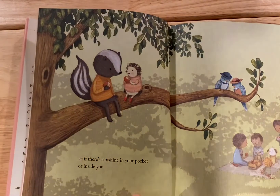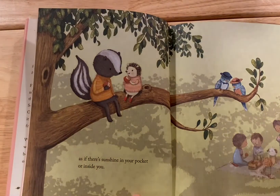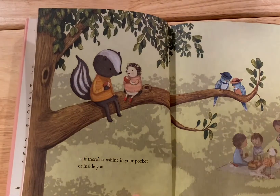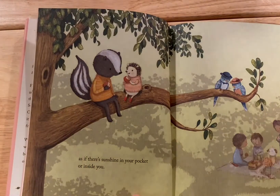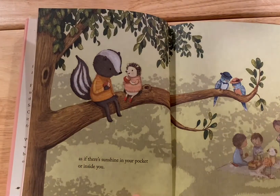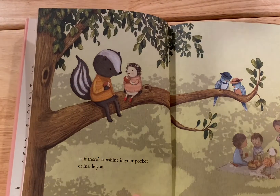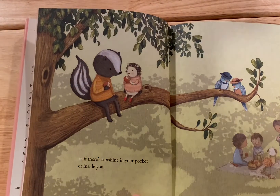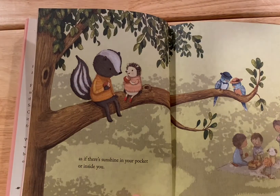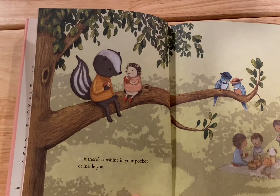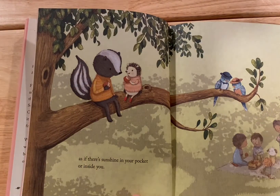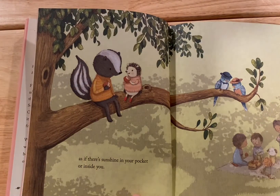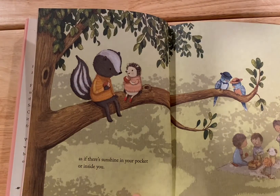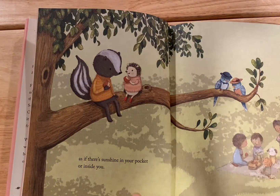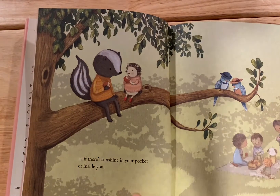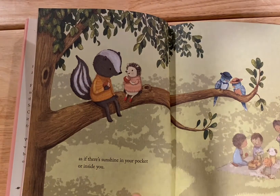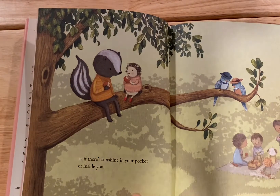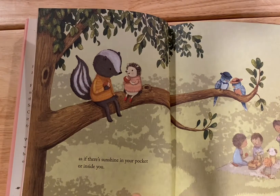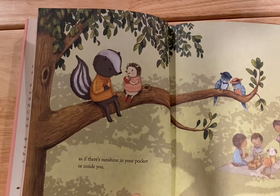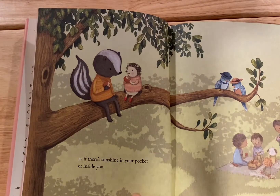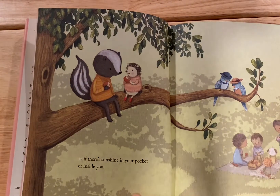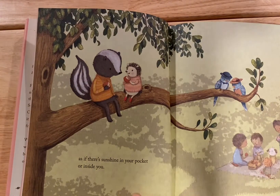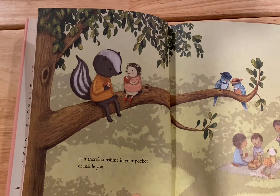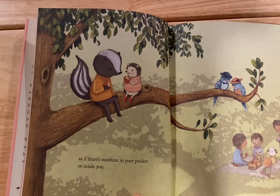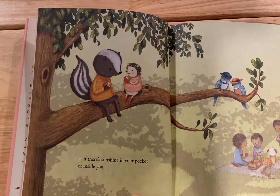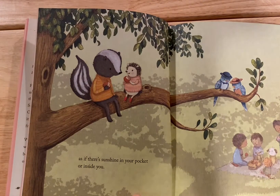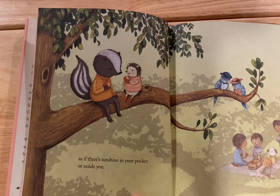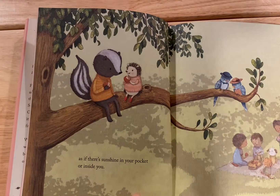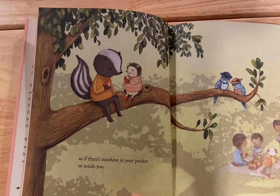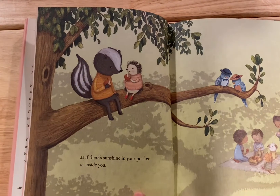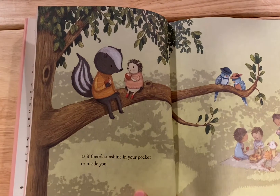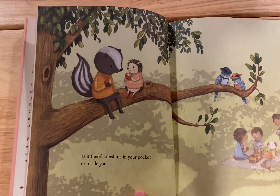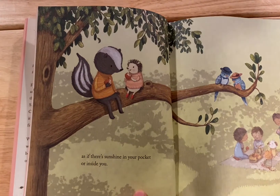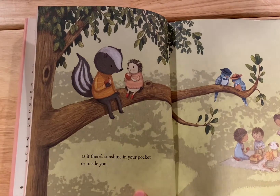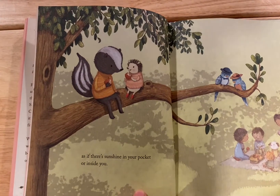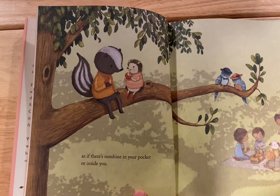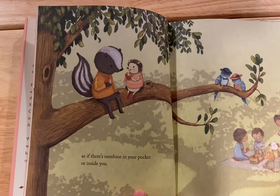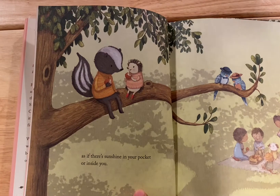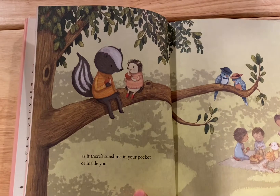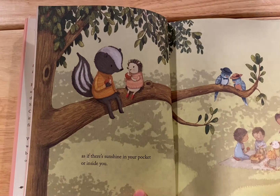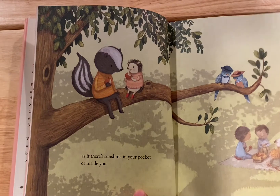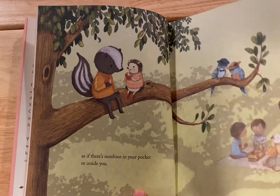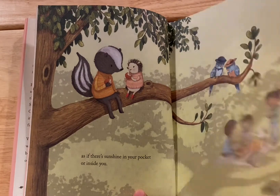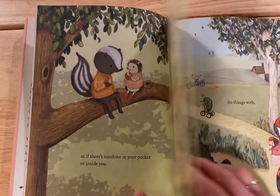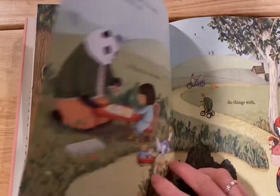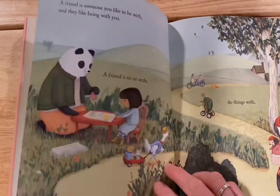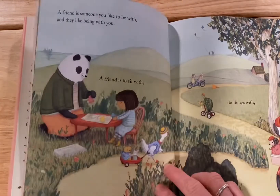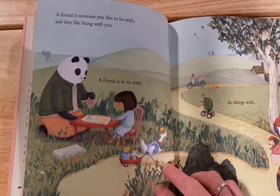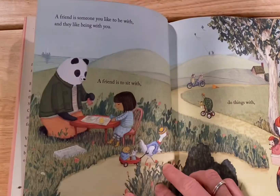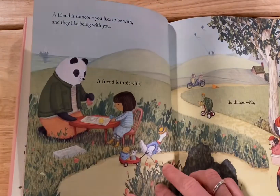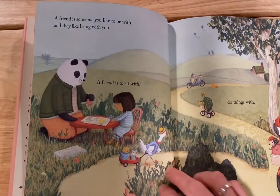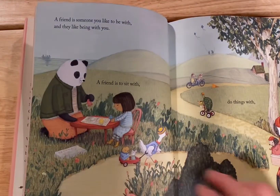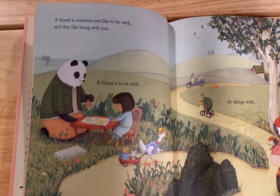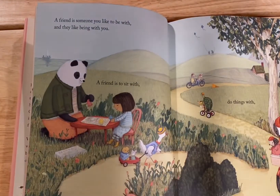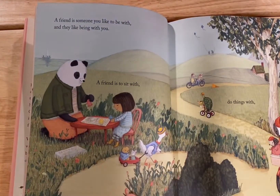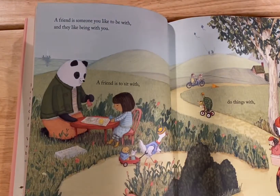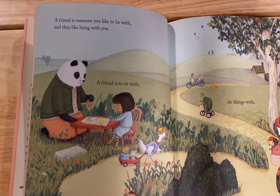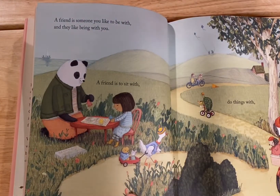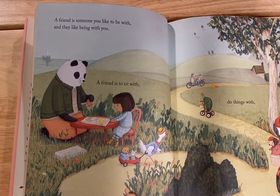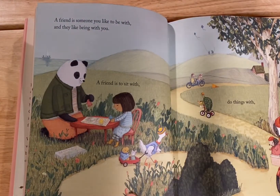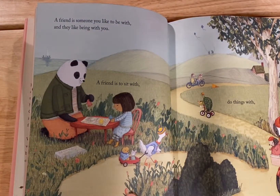As if there's sunshine in your pocket or inside of you. A friend is someone